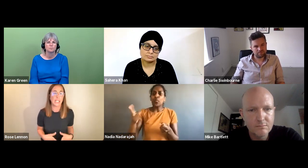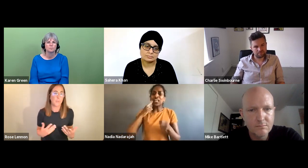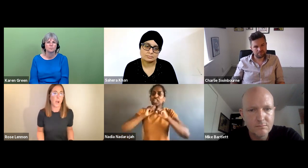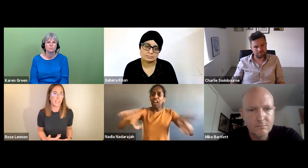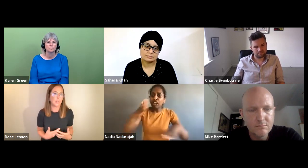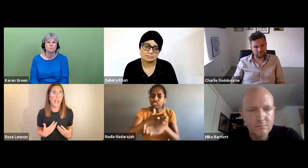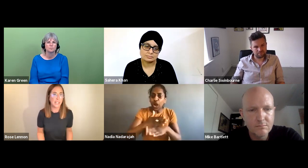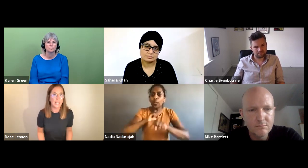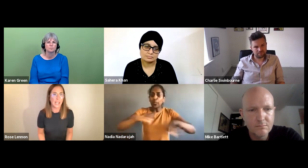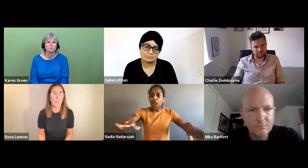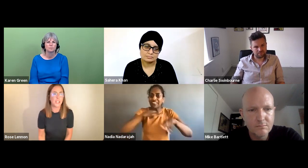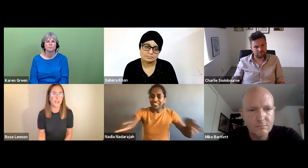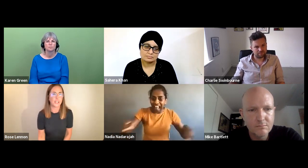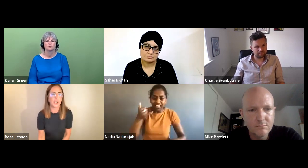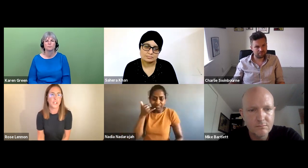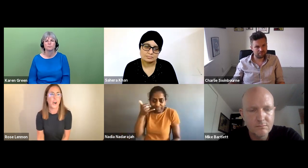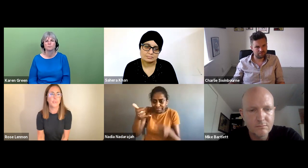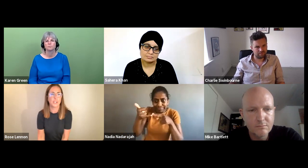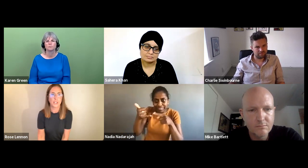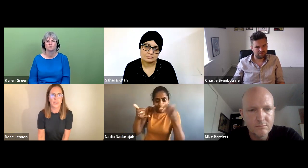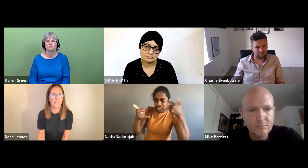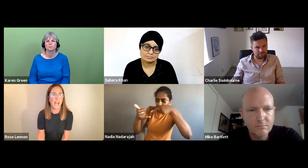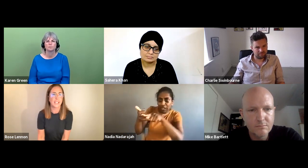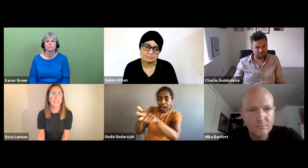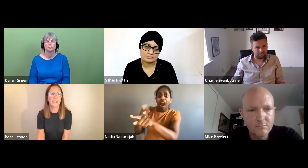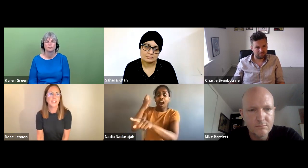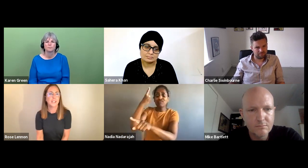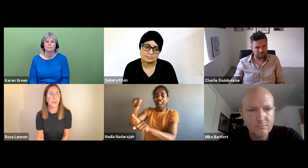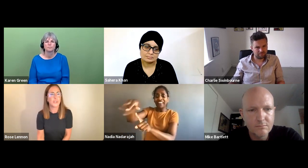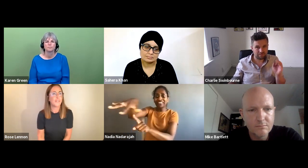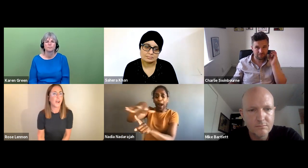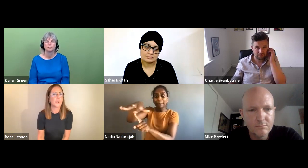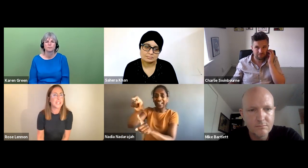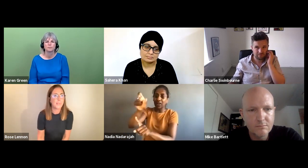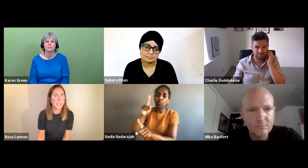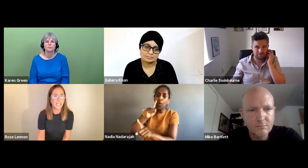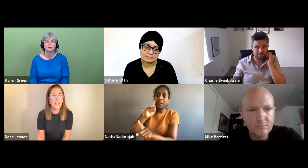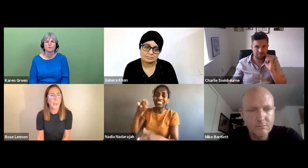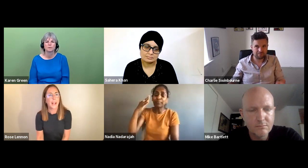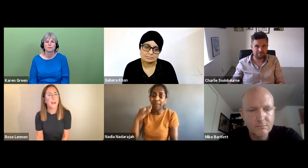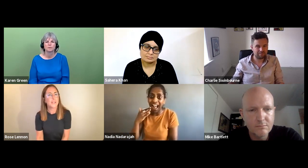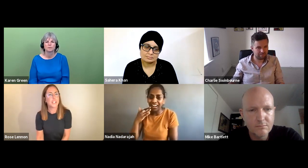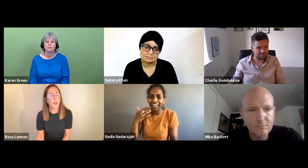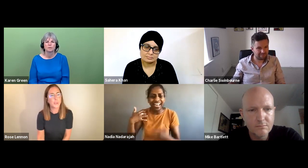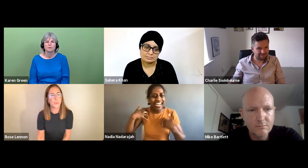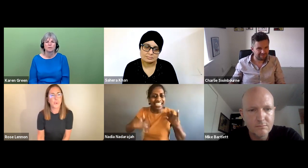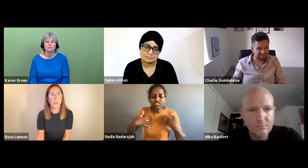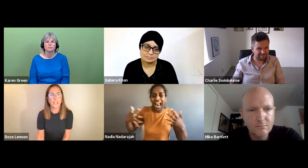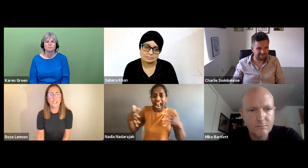English white lady. And when she lost her job, when she lost her flat, she phoned somebody. She spoke to a woman, and